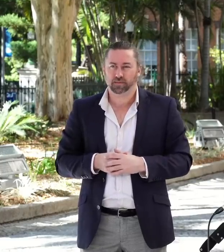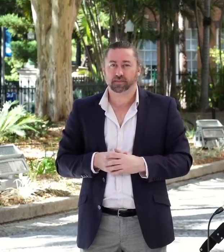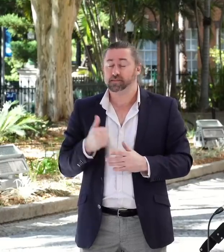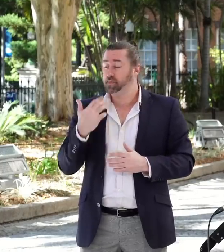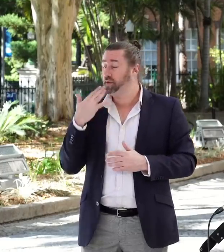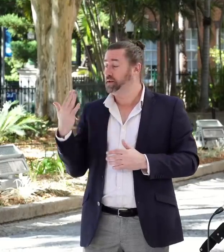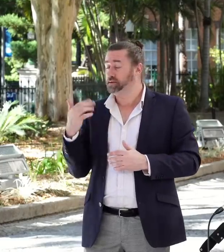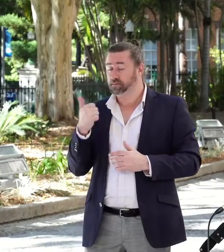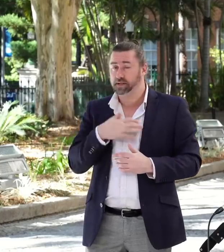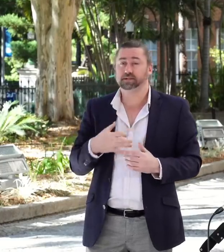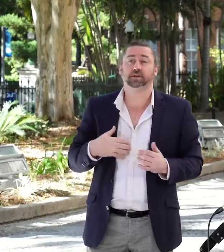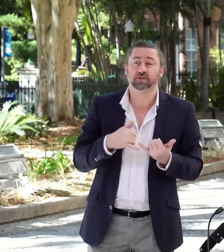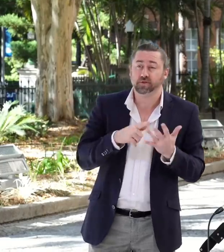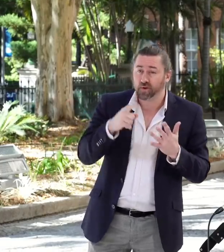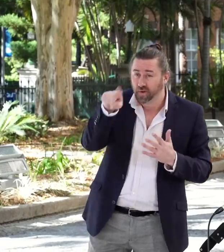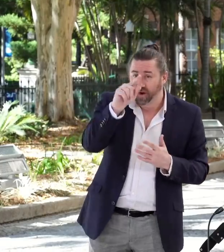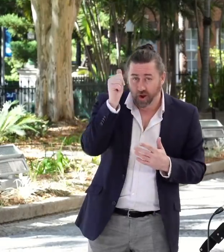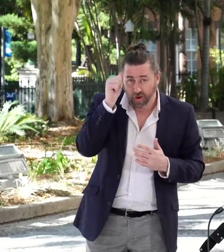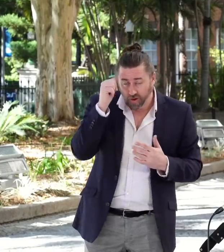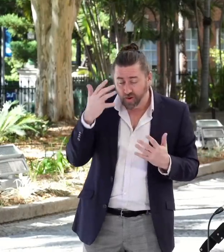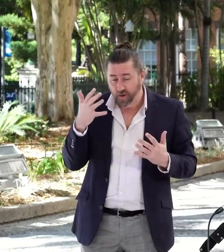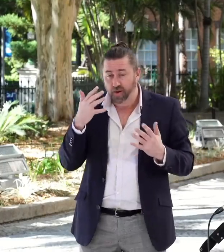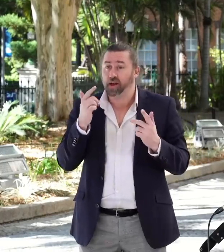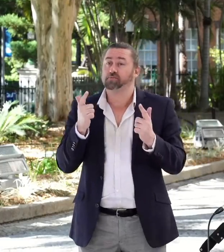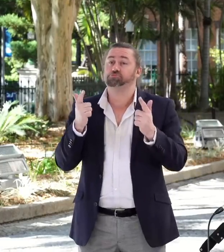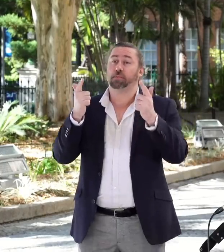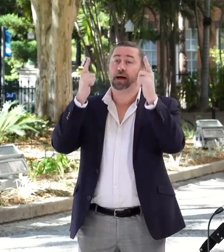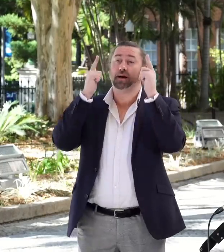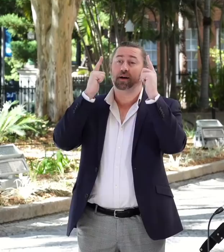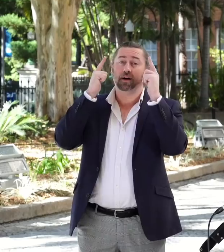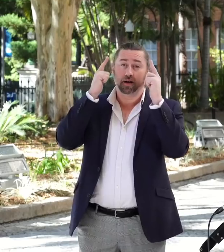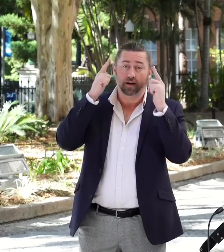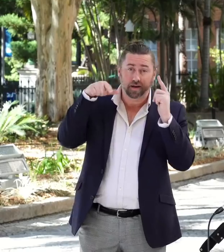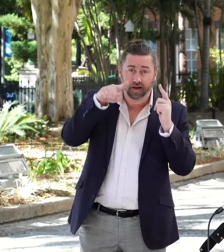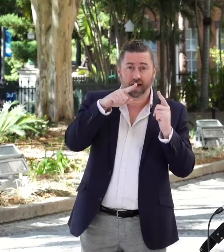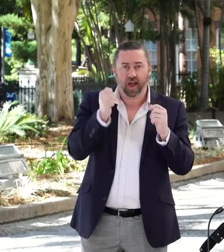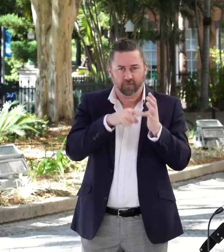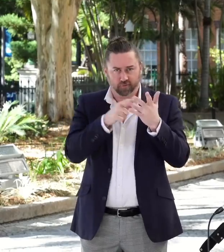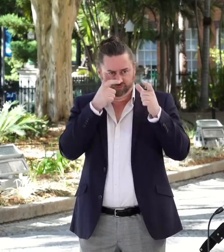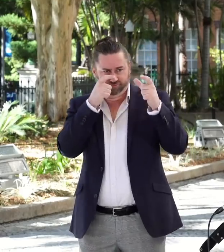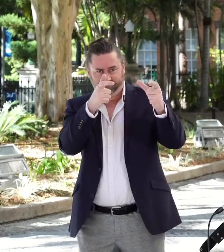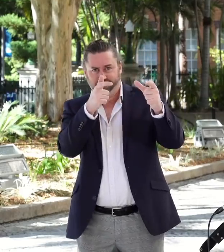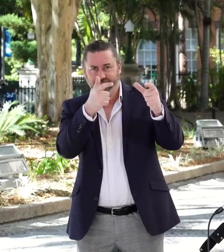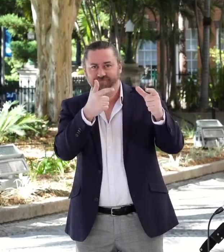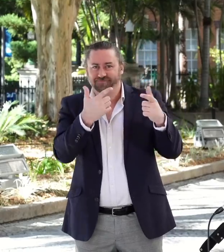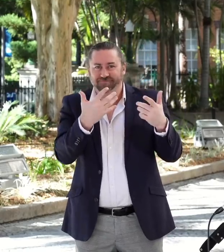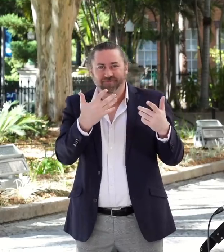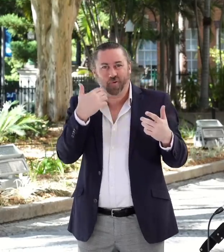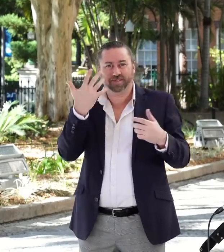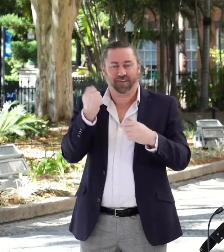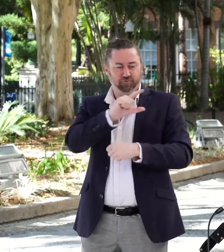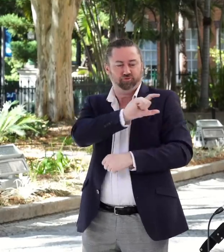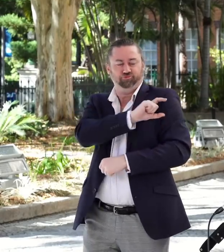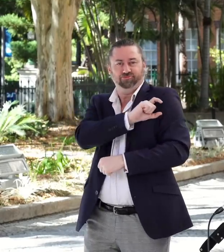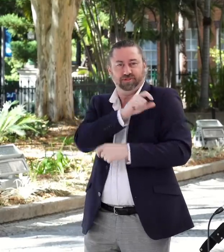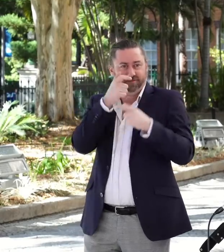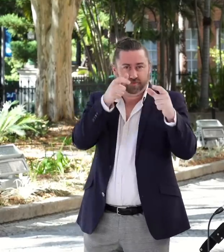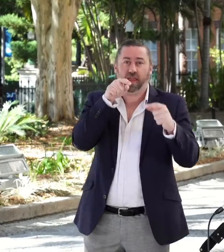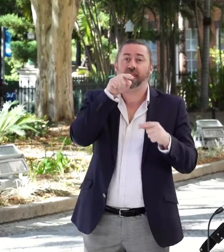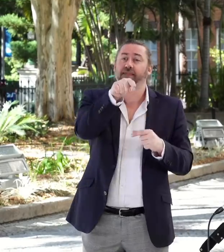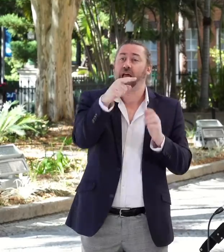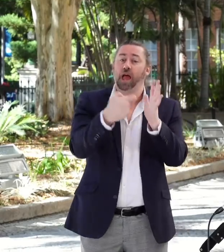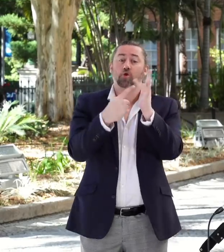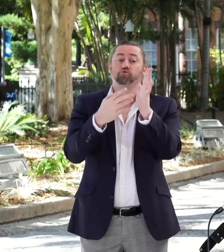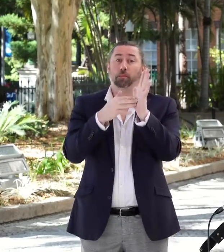Thank you, Minister. So as you would be aware, the Premier in particular is a person that's under protection. So the room that she is in has been selected